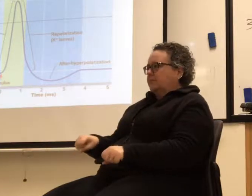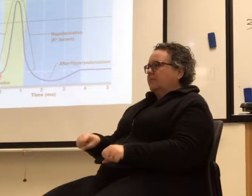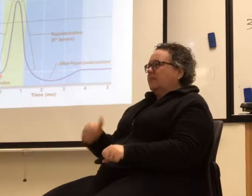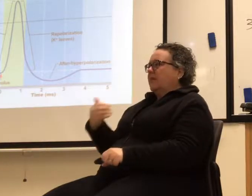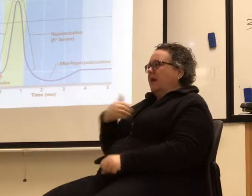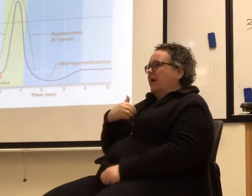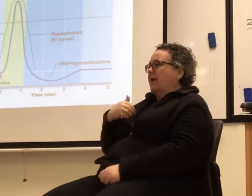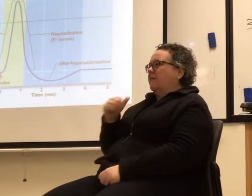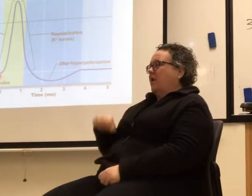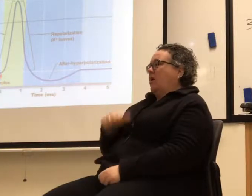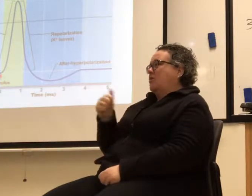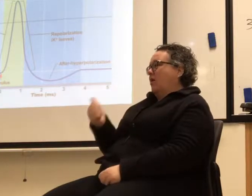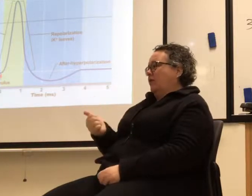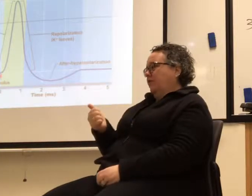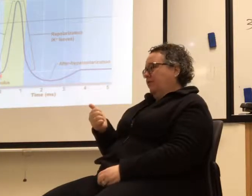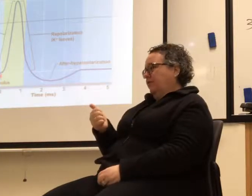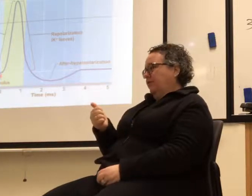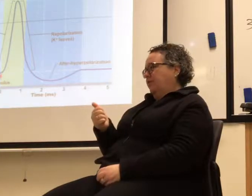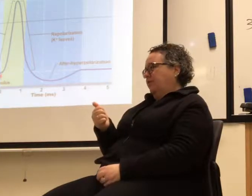another